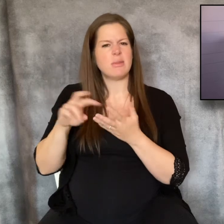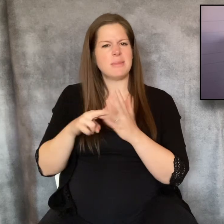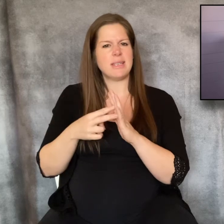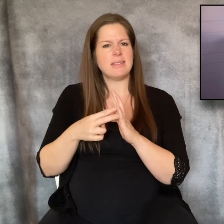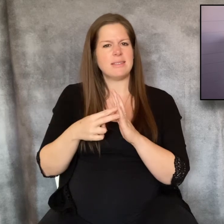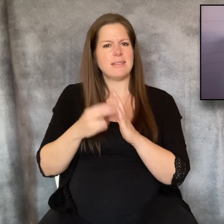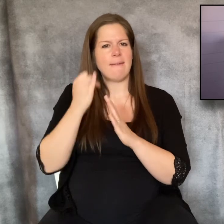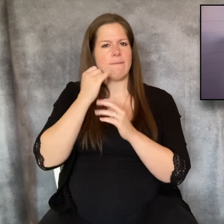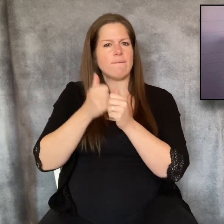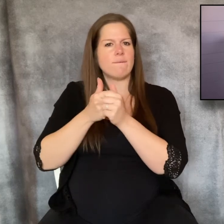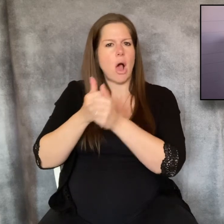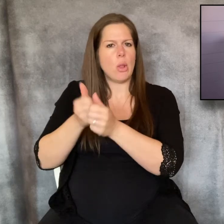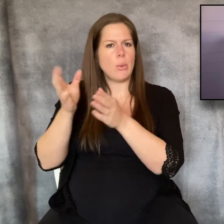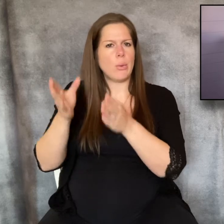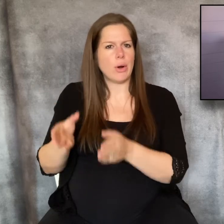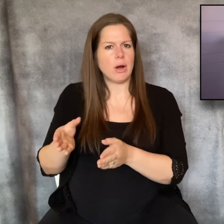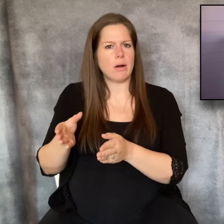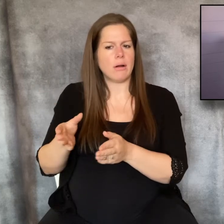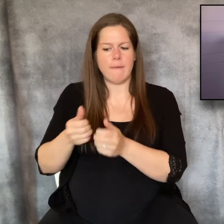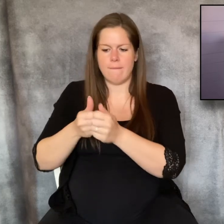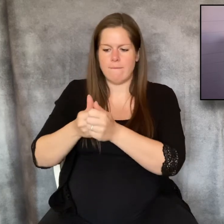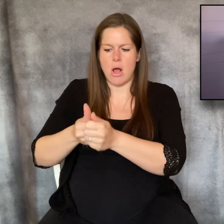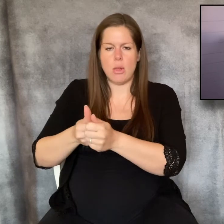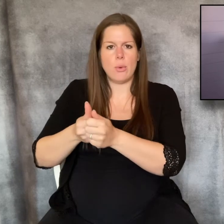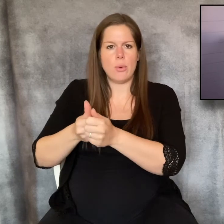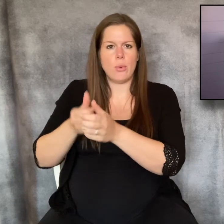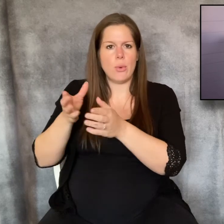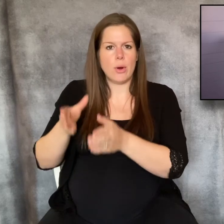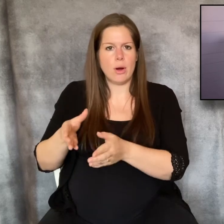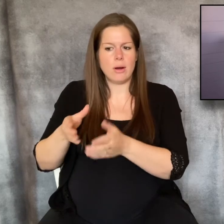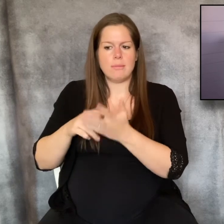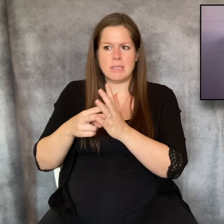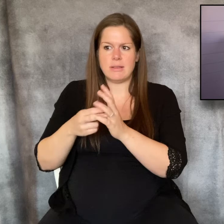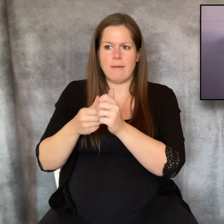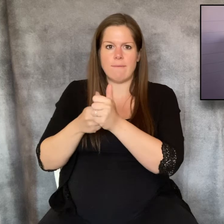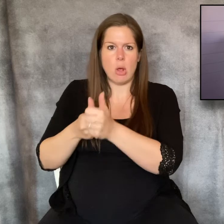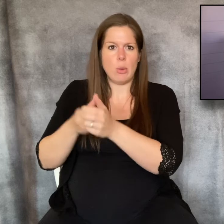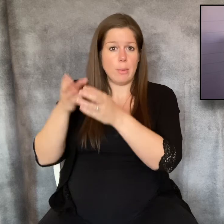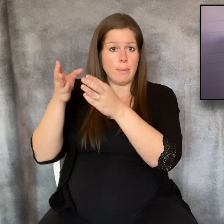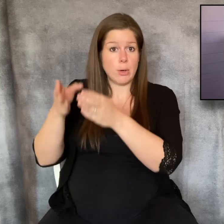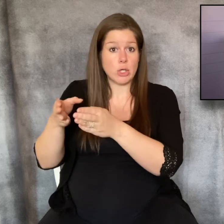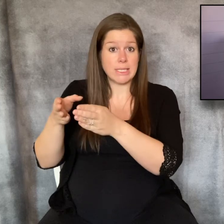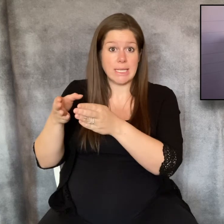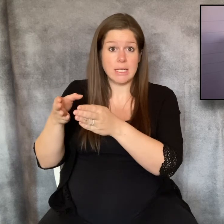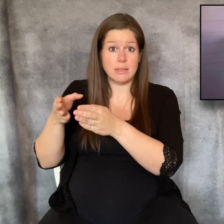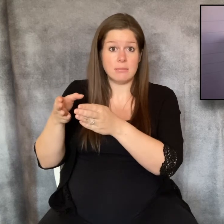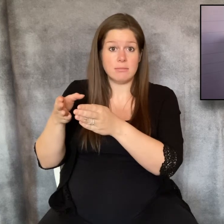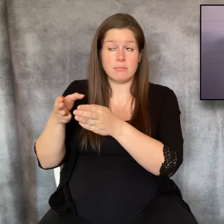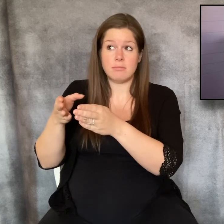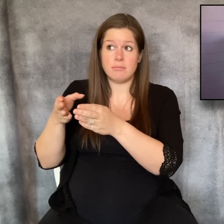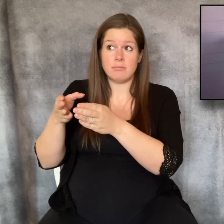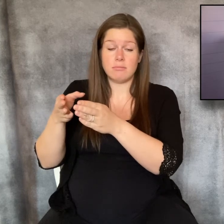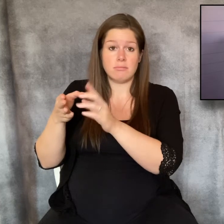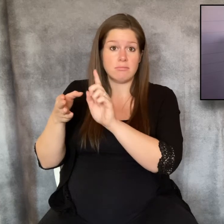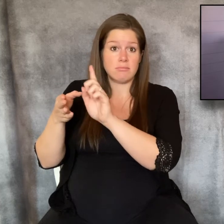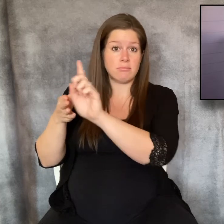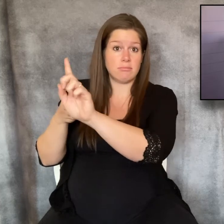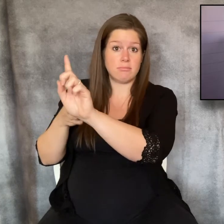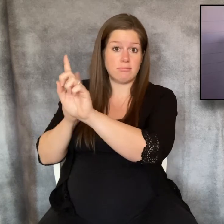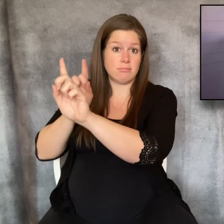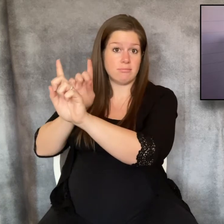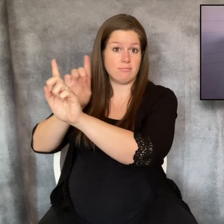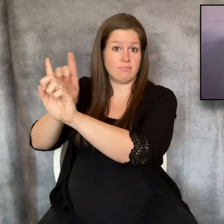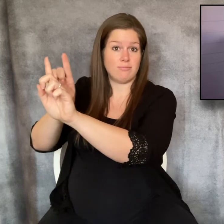You're defined as a follower when you follow where the leader takes you. And in this context, the leader takes